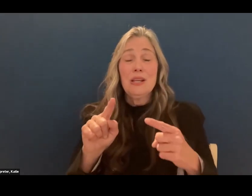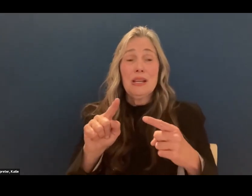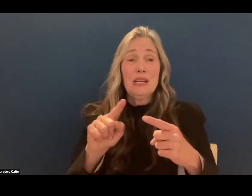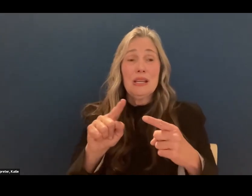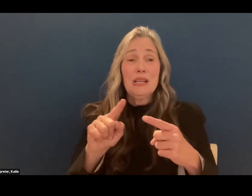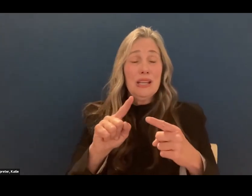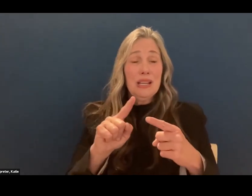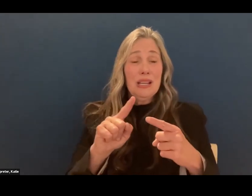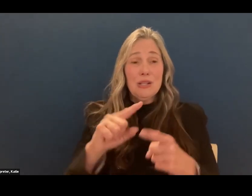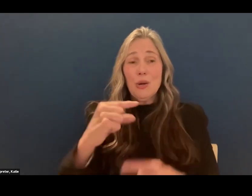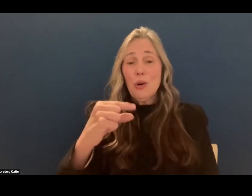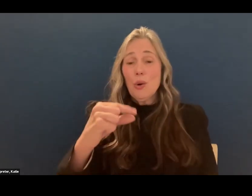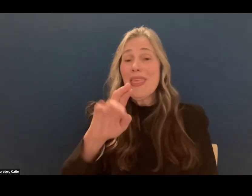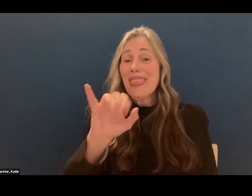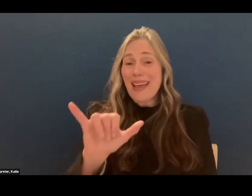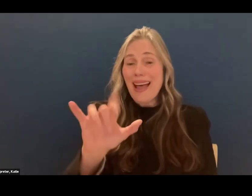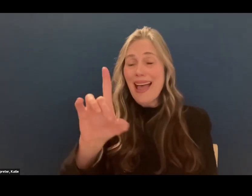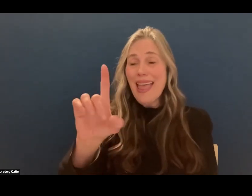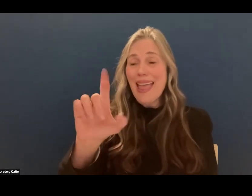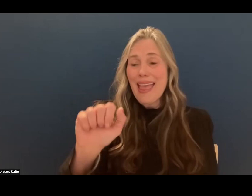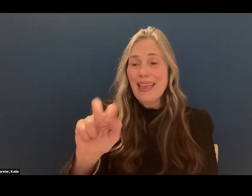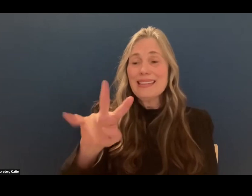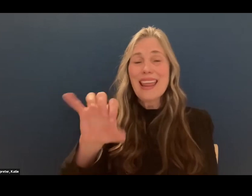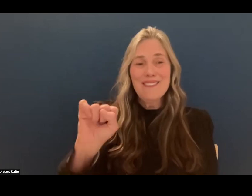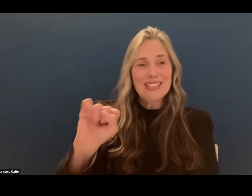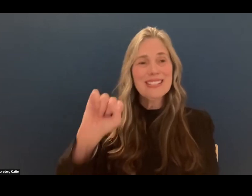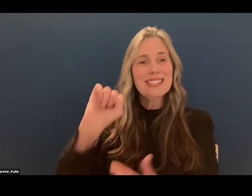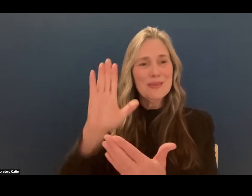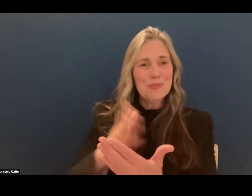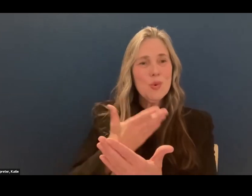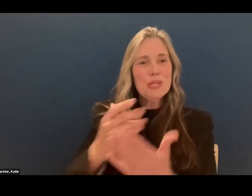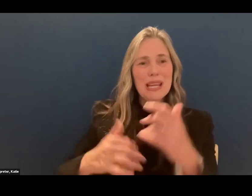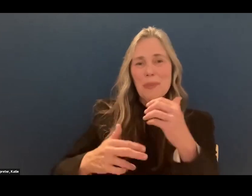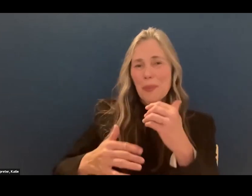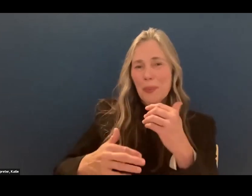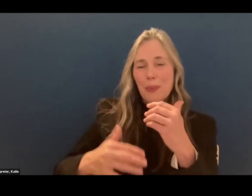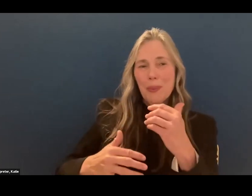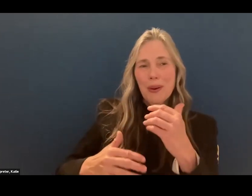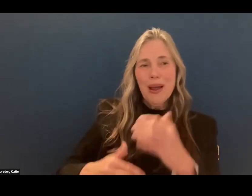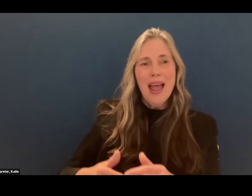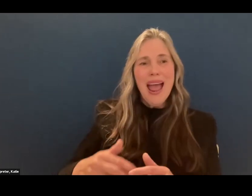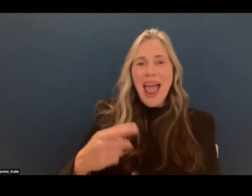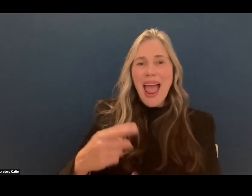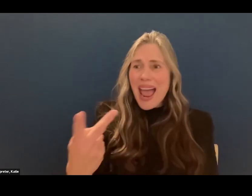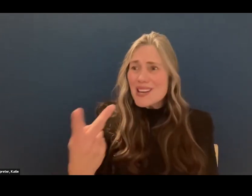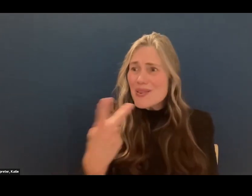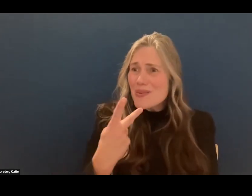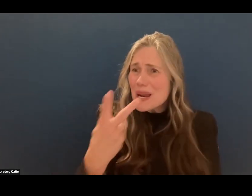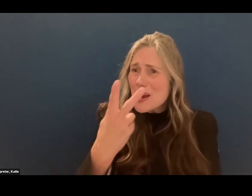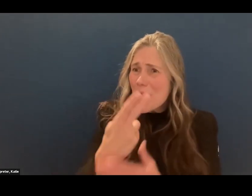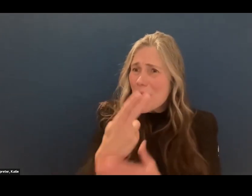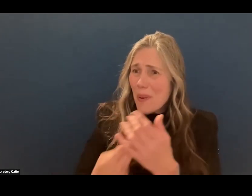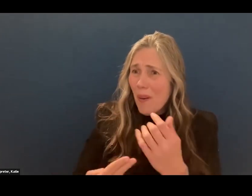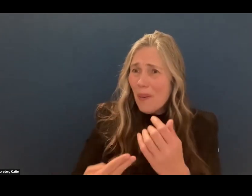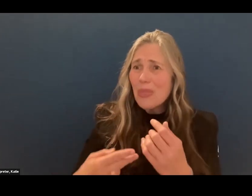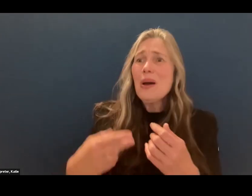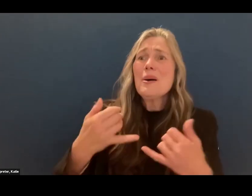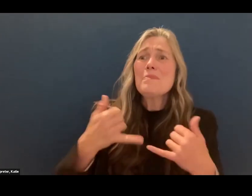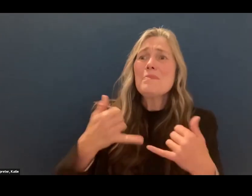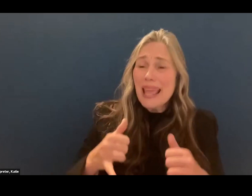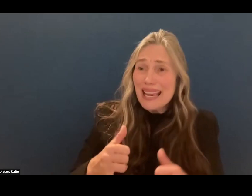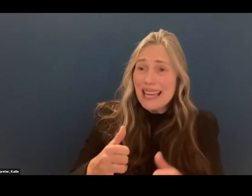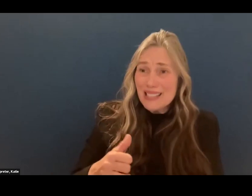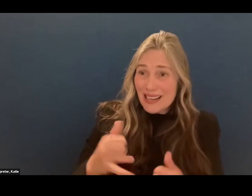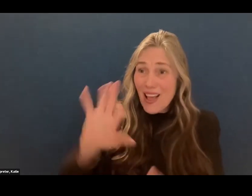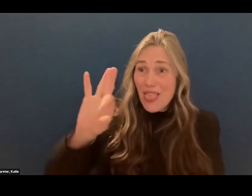Guy Davis. We had a good time. We also found out that we had playing the French horn in common. Didn't know that. There's not many French horn players, but we're two